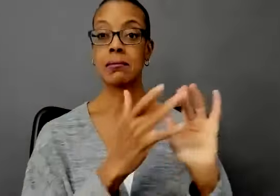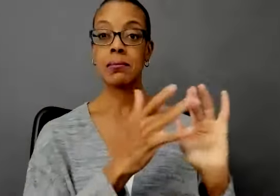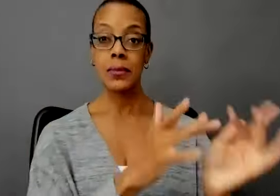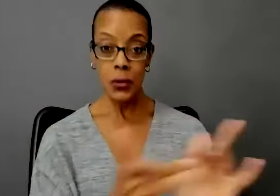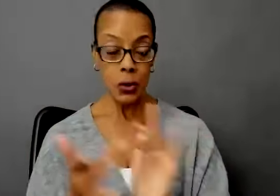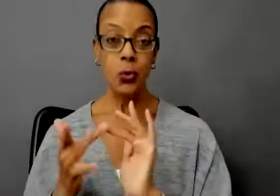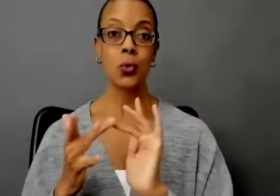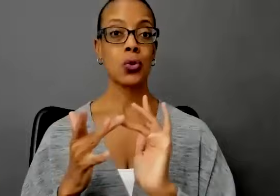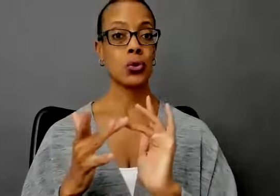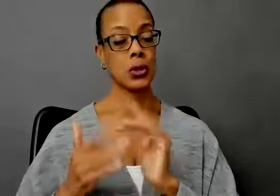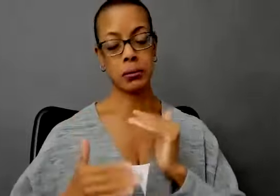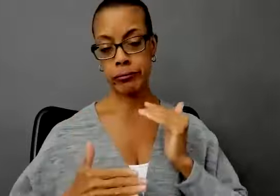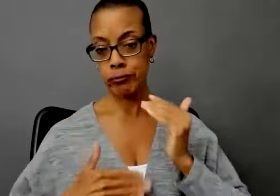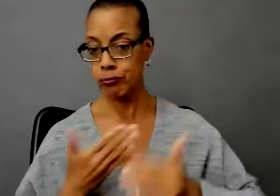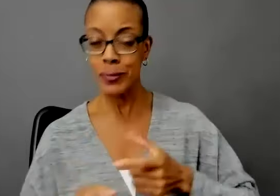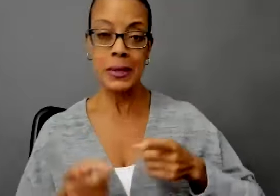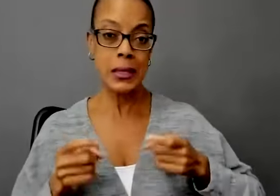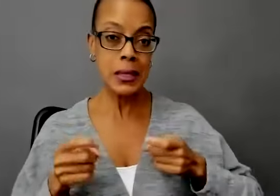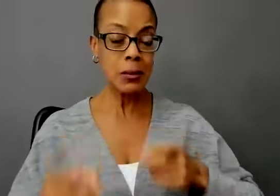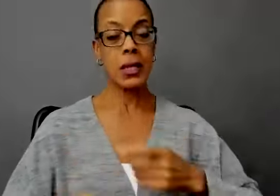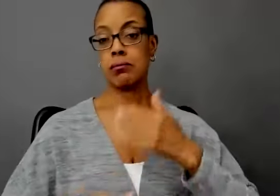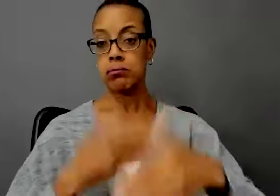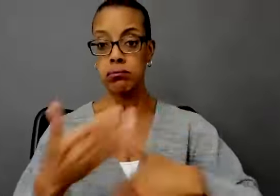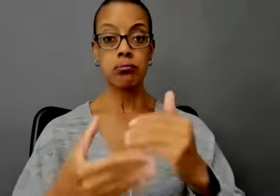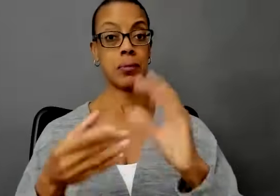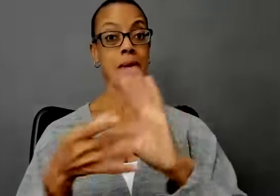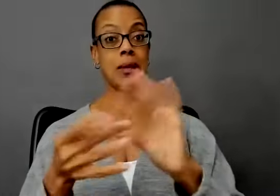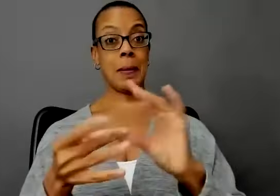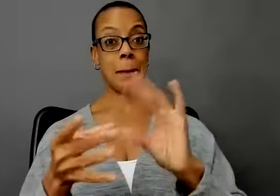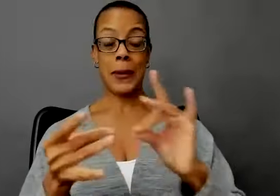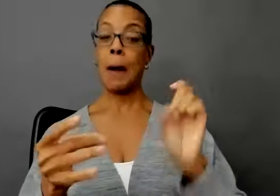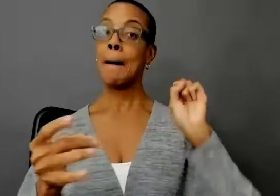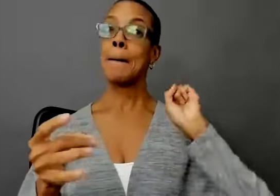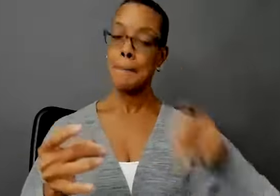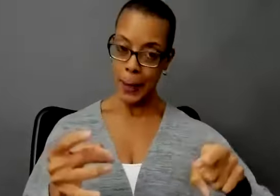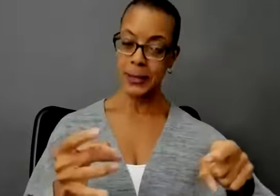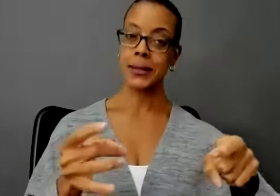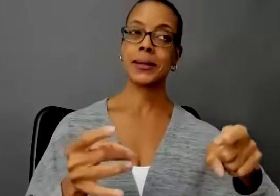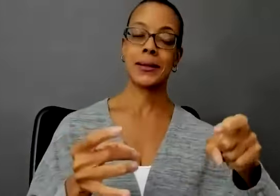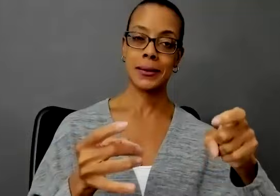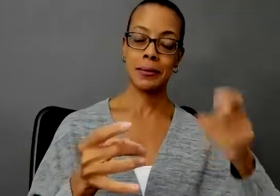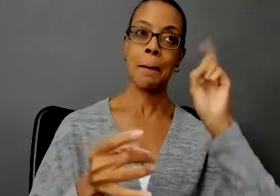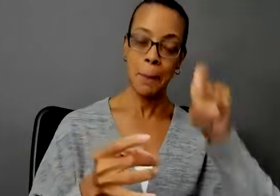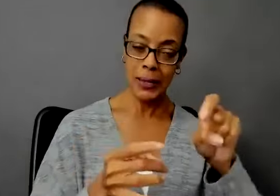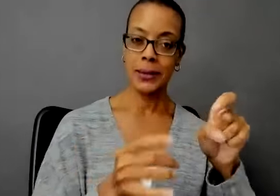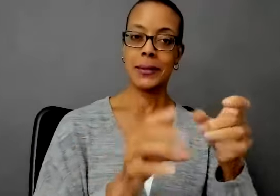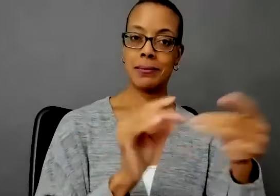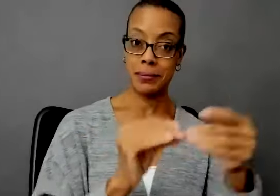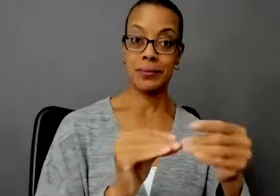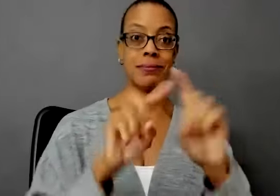creating momentum and the message without mentioning My Voice, My Choice. And so you'll see on this slide, there's